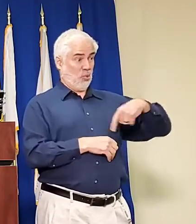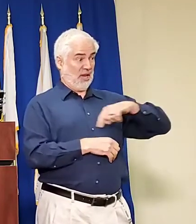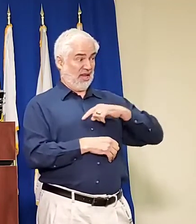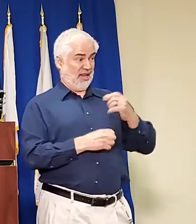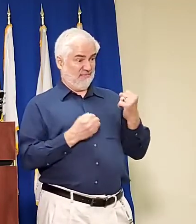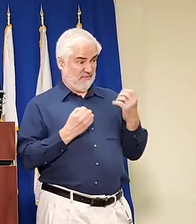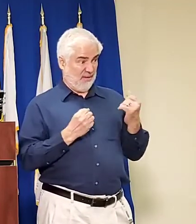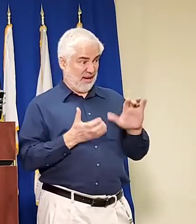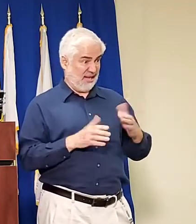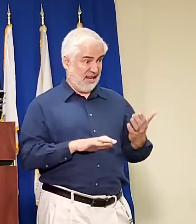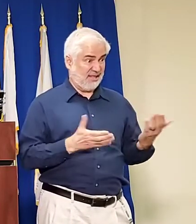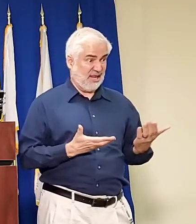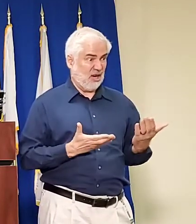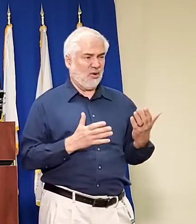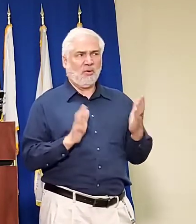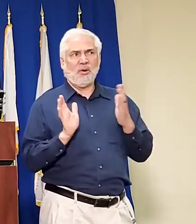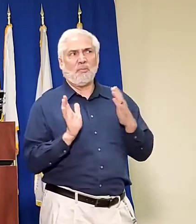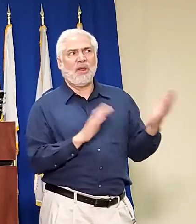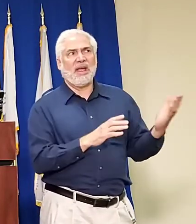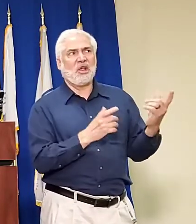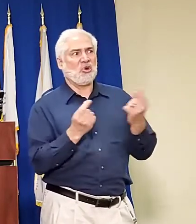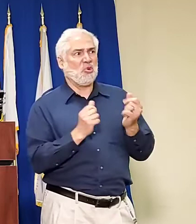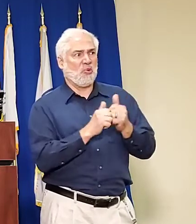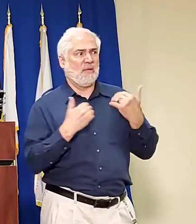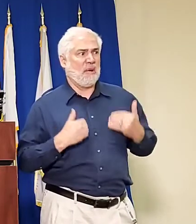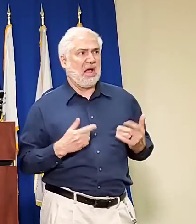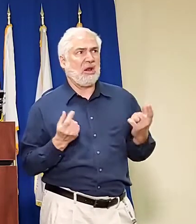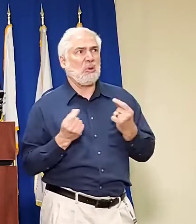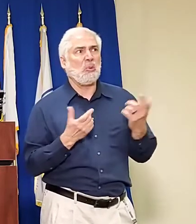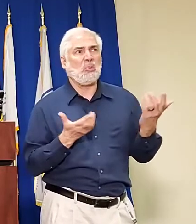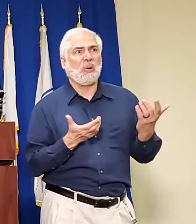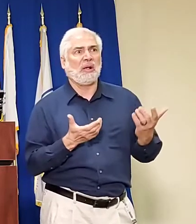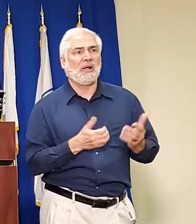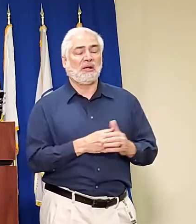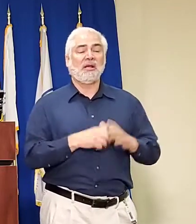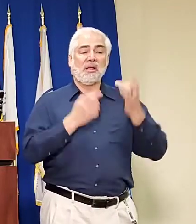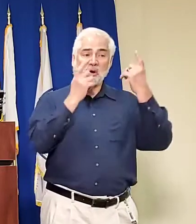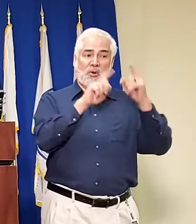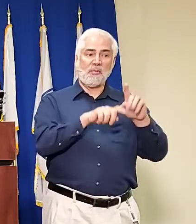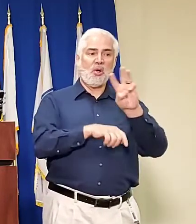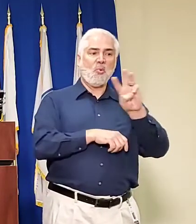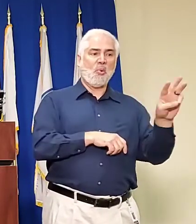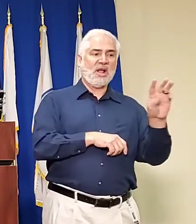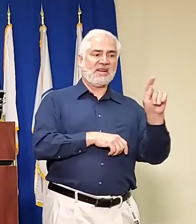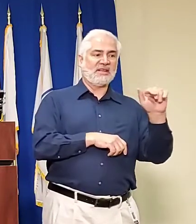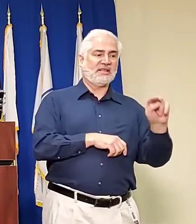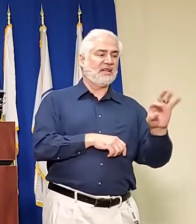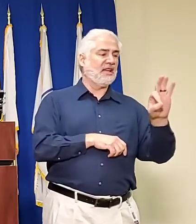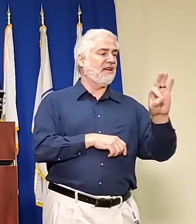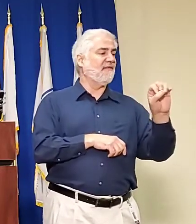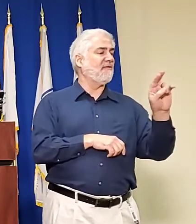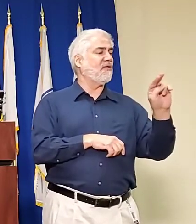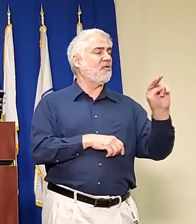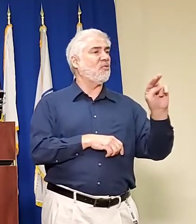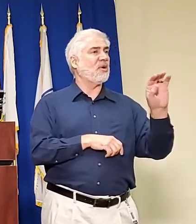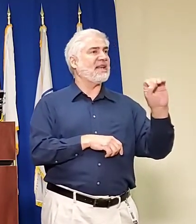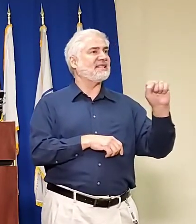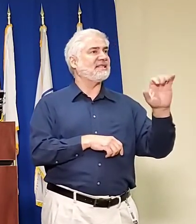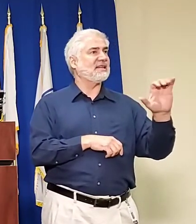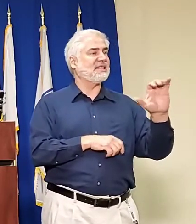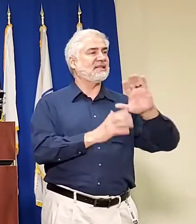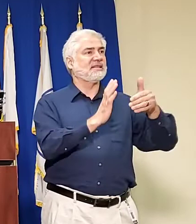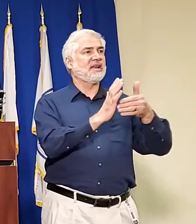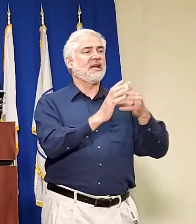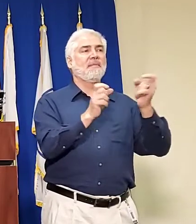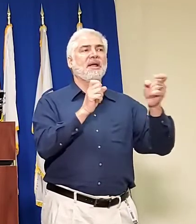Memphis? So one of our agreements with the West Tennessee Regional Forensic Center, which is managed through the University